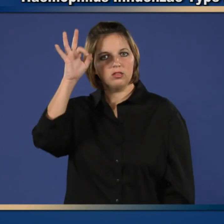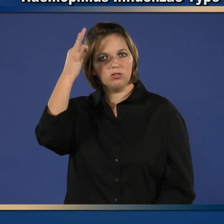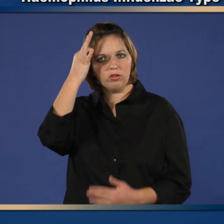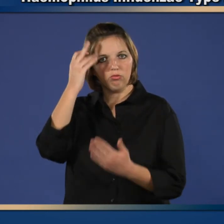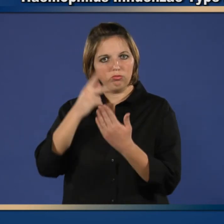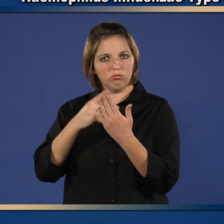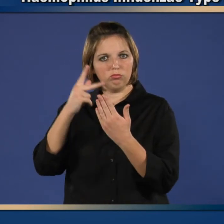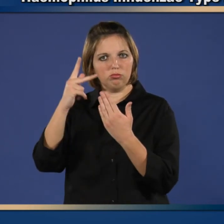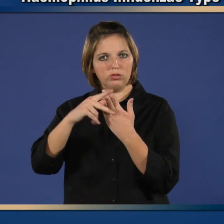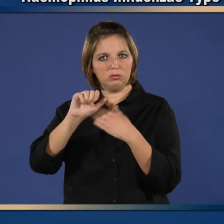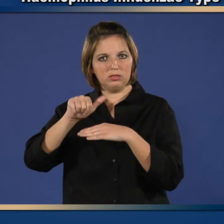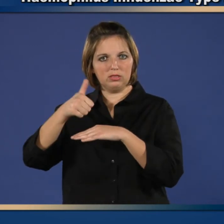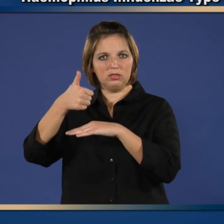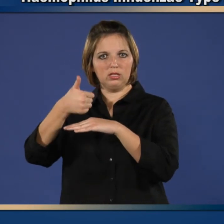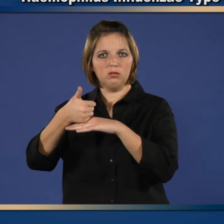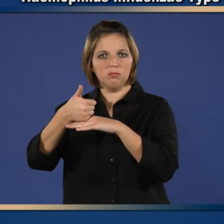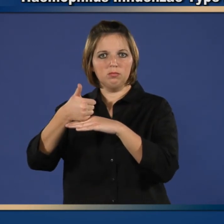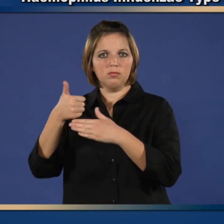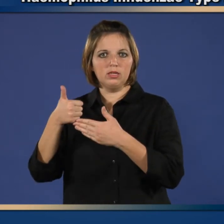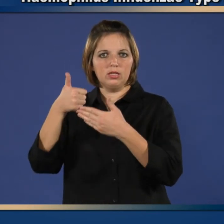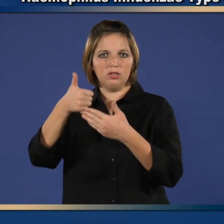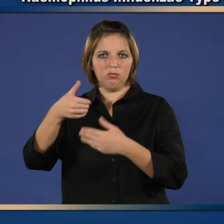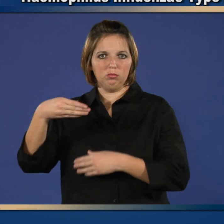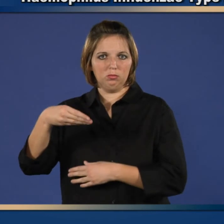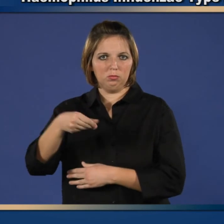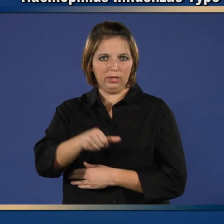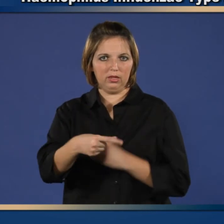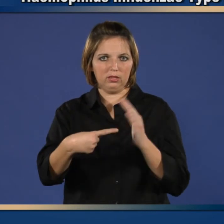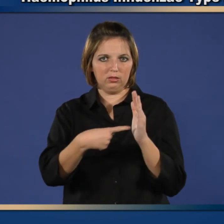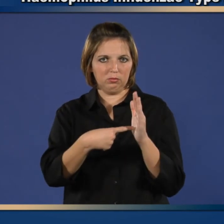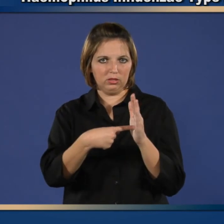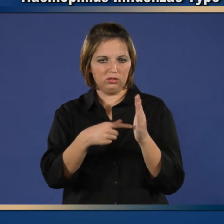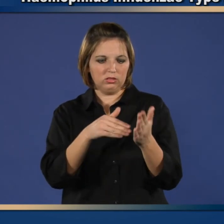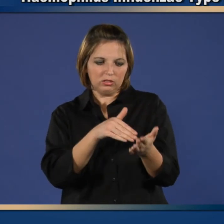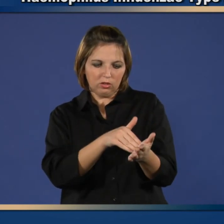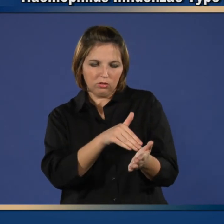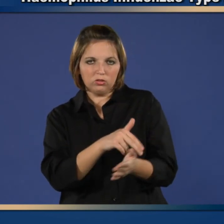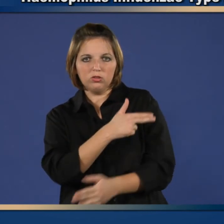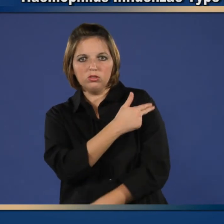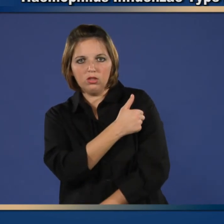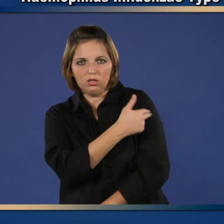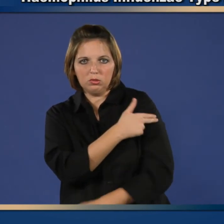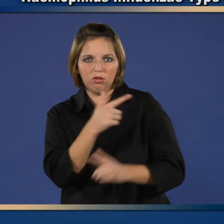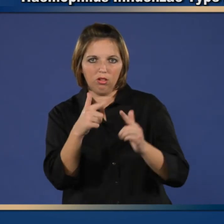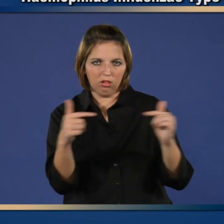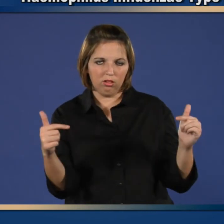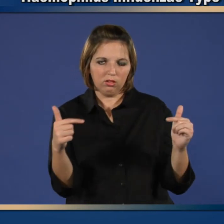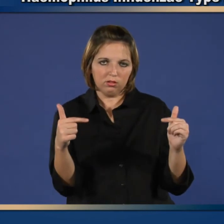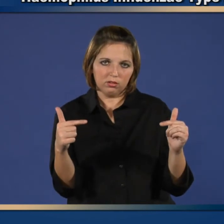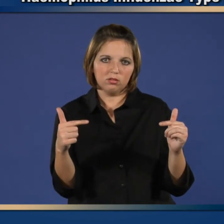For details about the National Vaccine Injury Compensation Program,